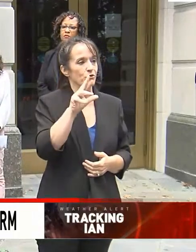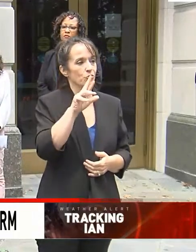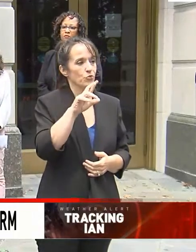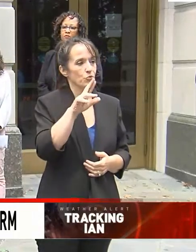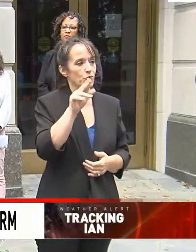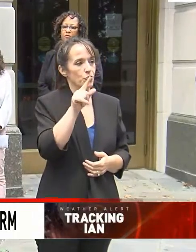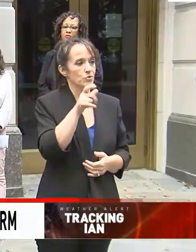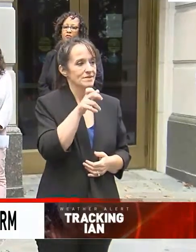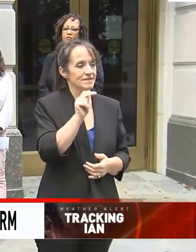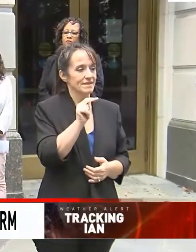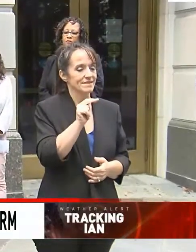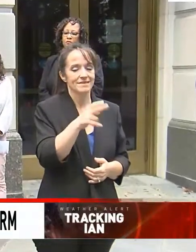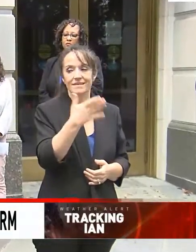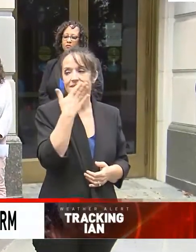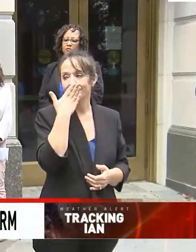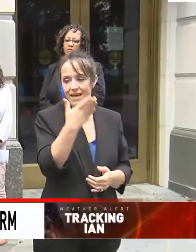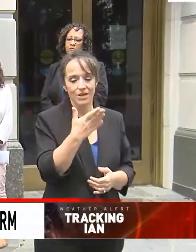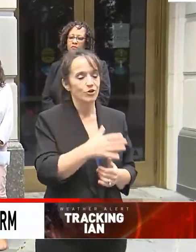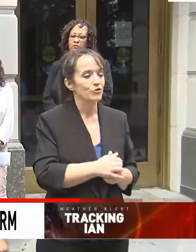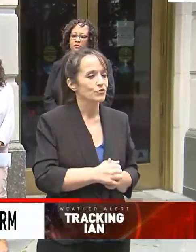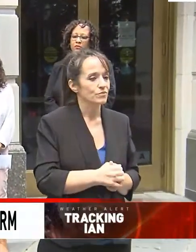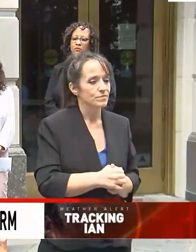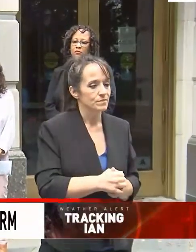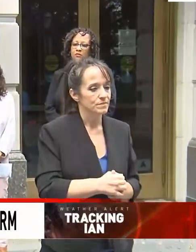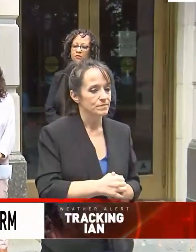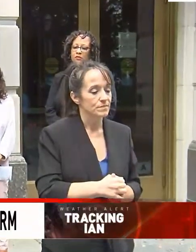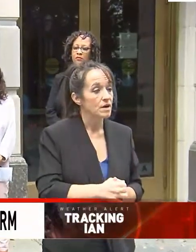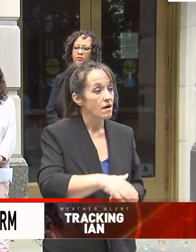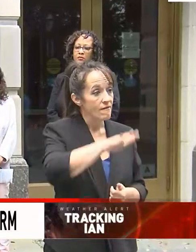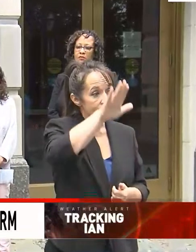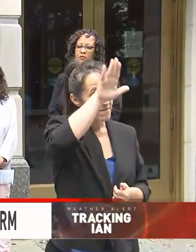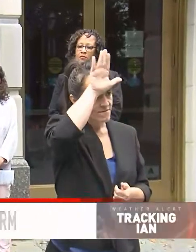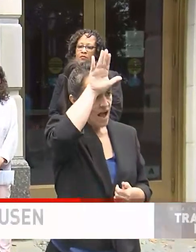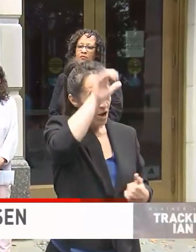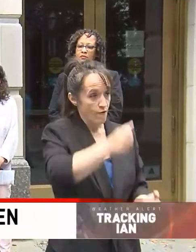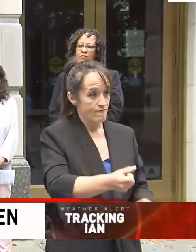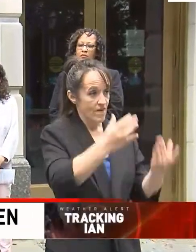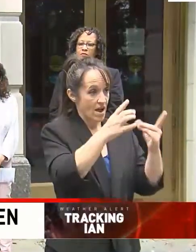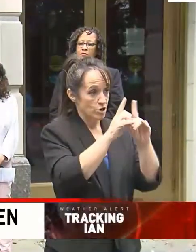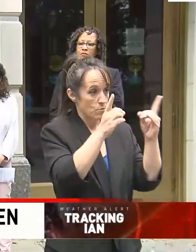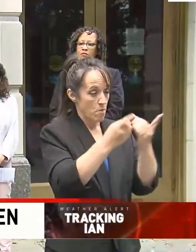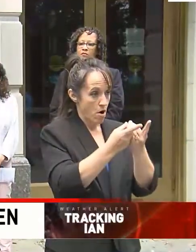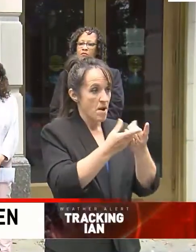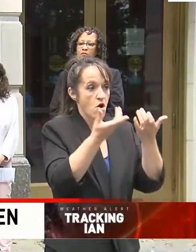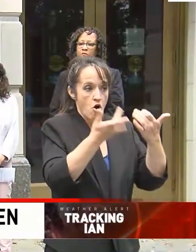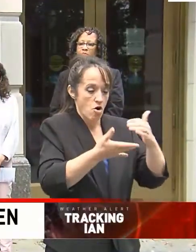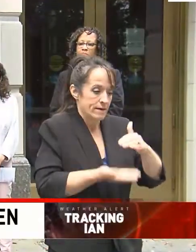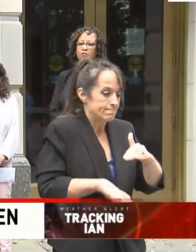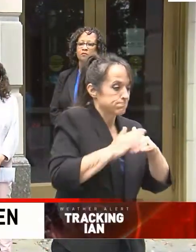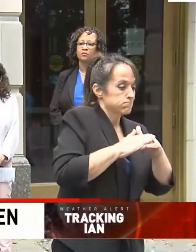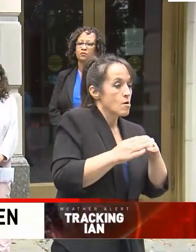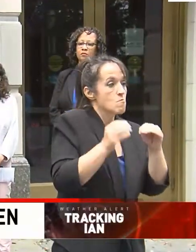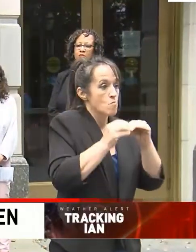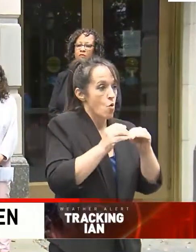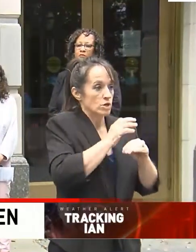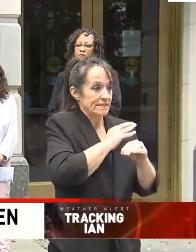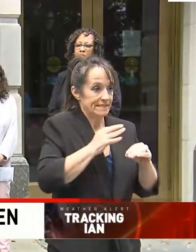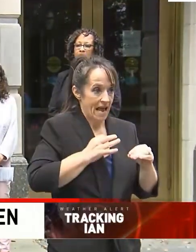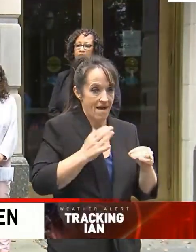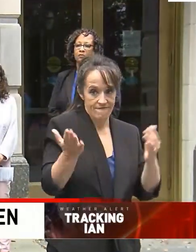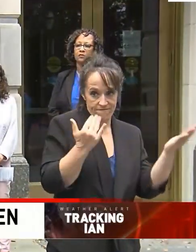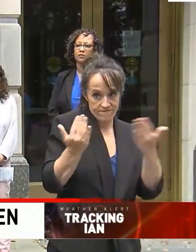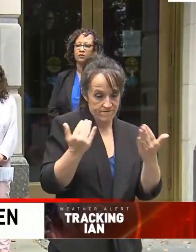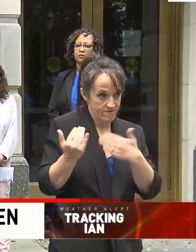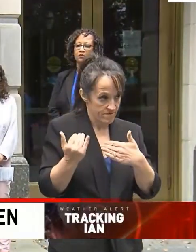Good afternoon. Thank you, Mr. Mayor. The fire department has increased its staffing to provide additional resources, including